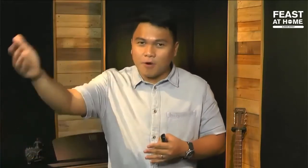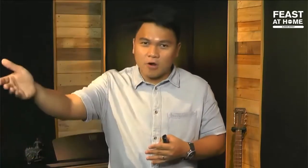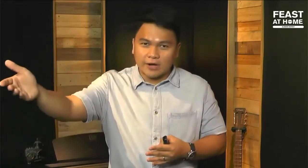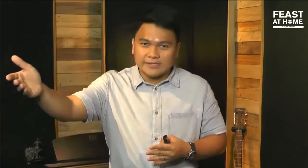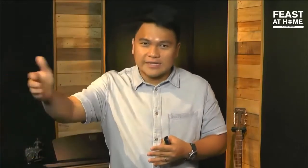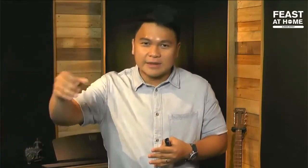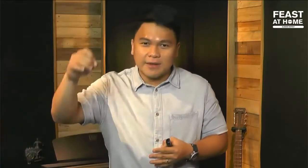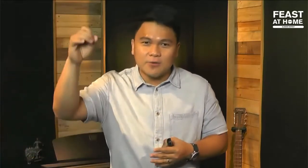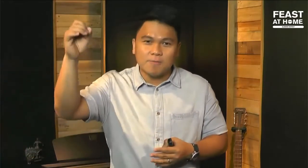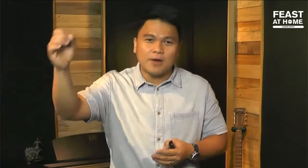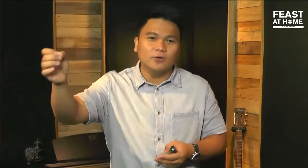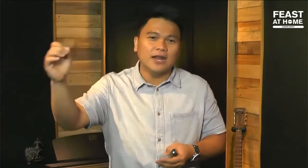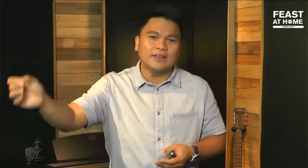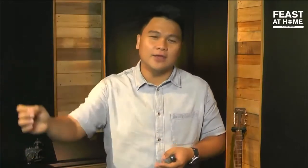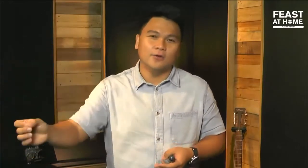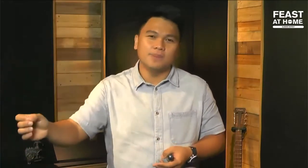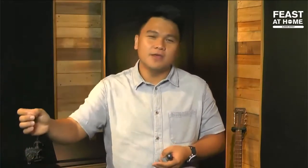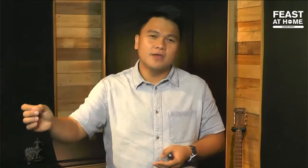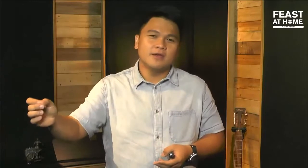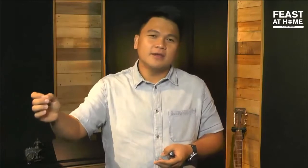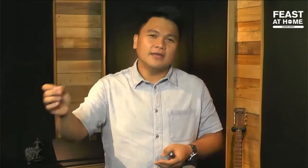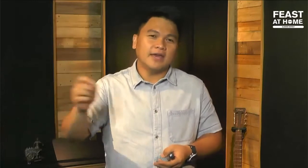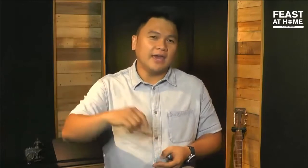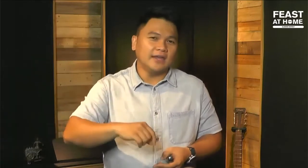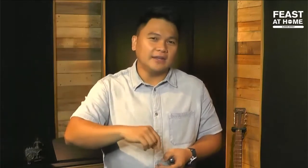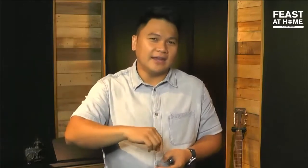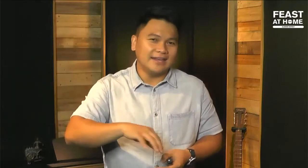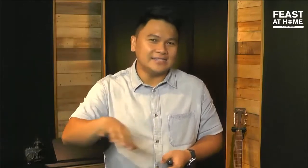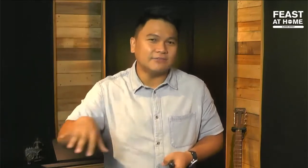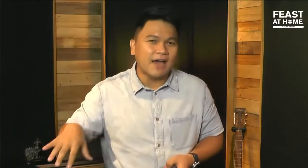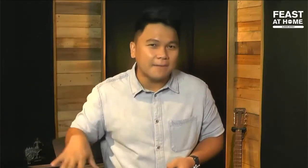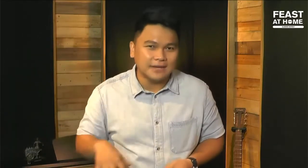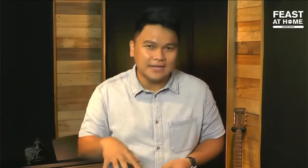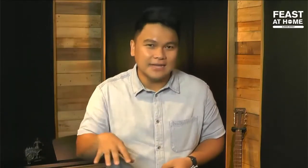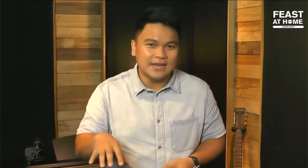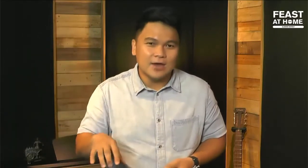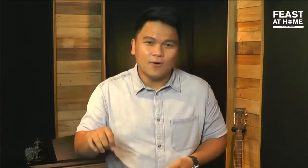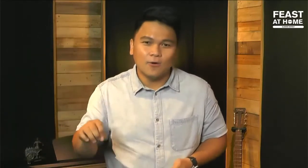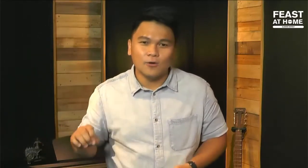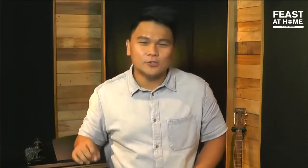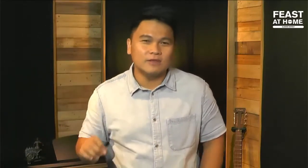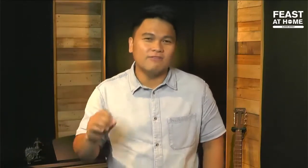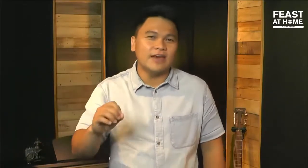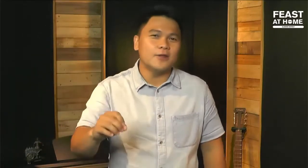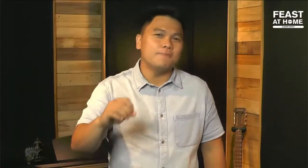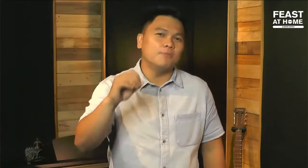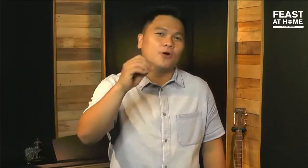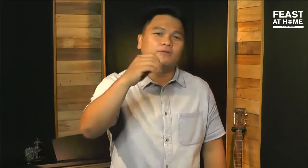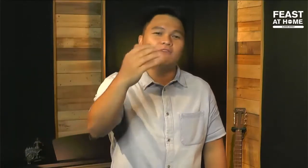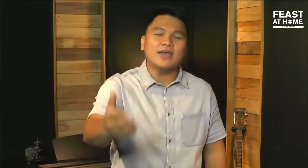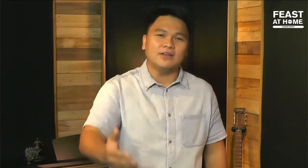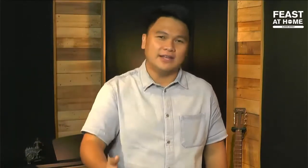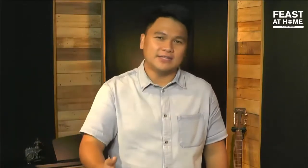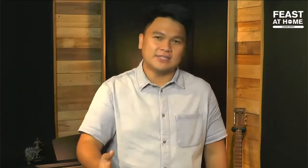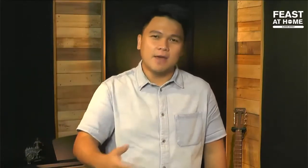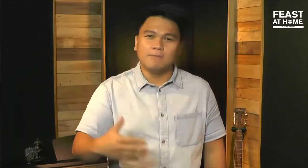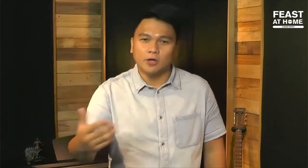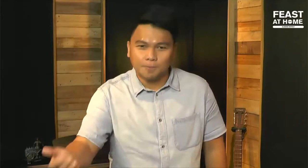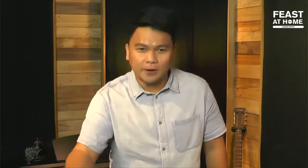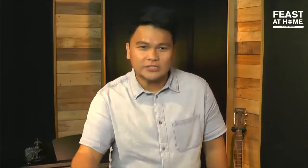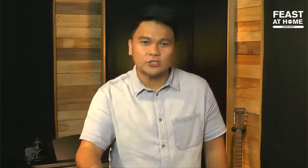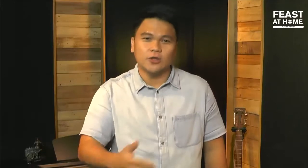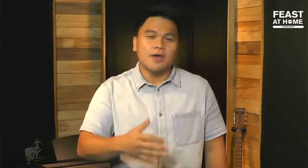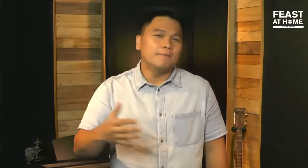nung progress, kasabay nung pag-unlad na yun, Cain and his family also develop more violence,